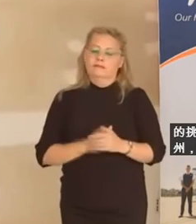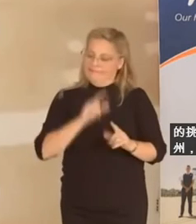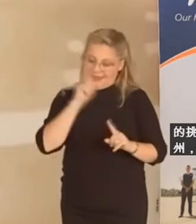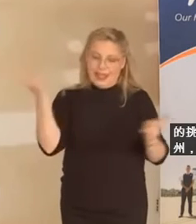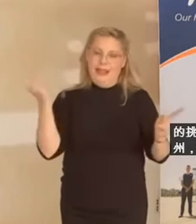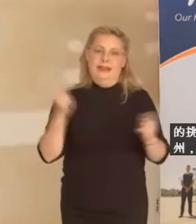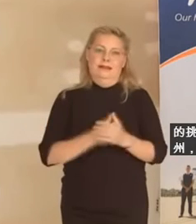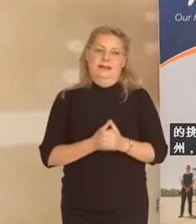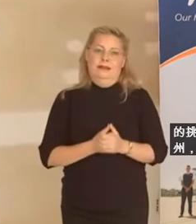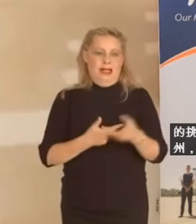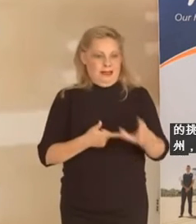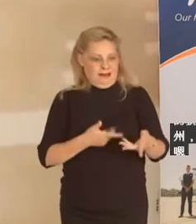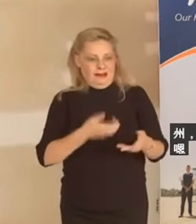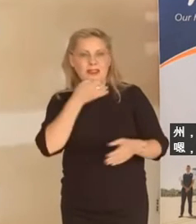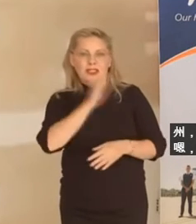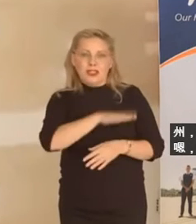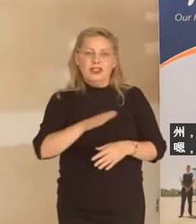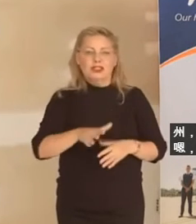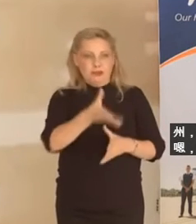and the world has.